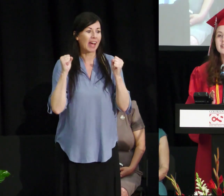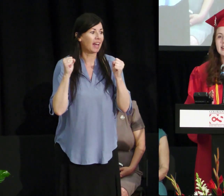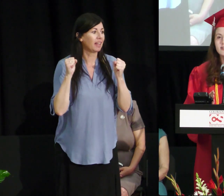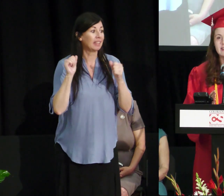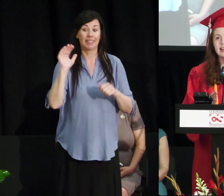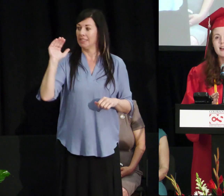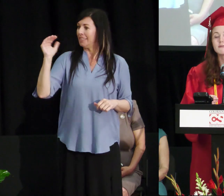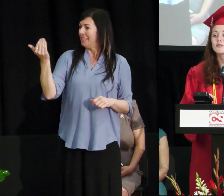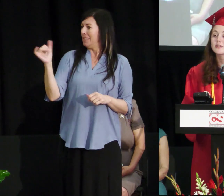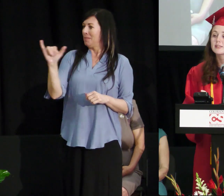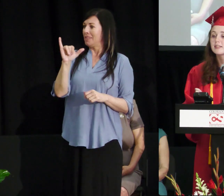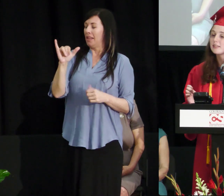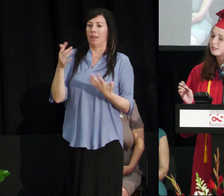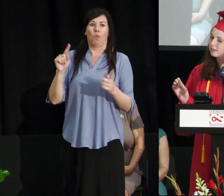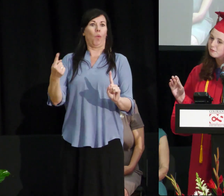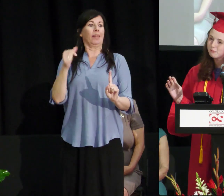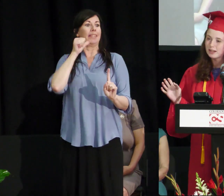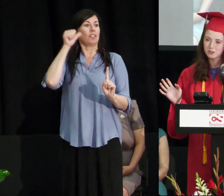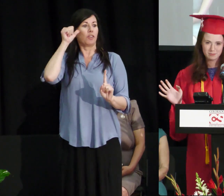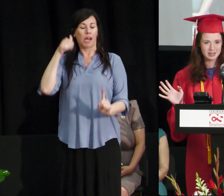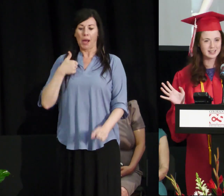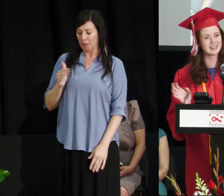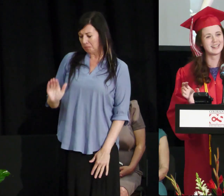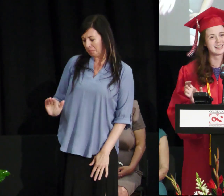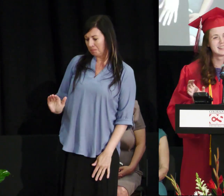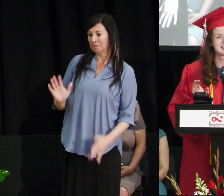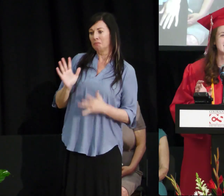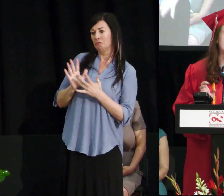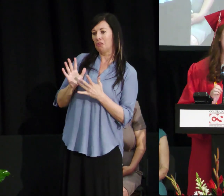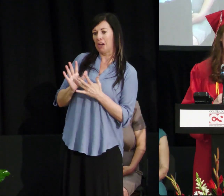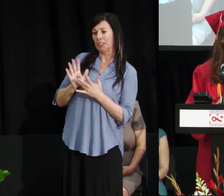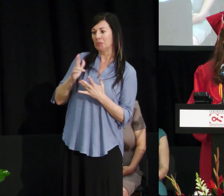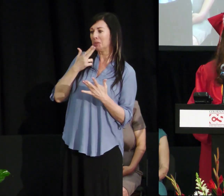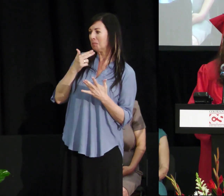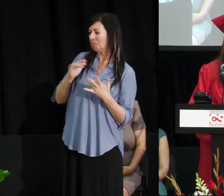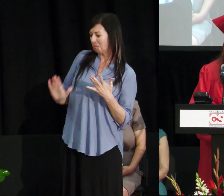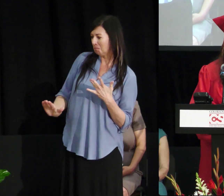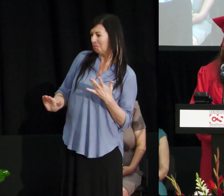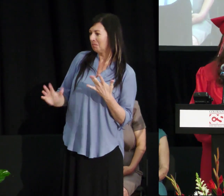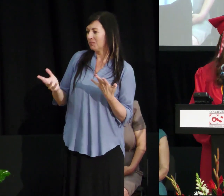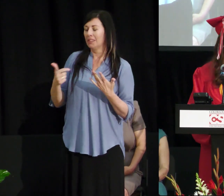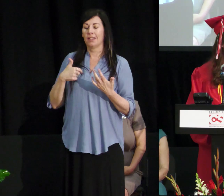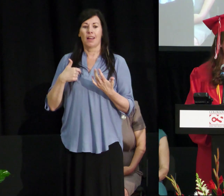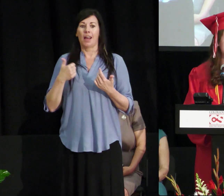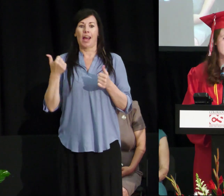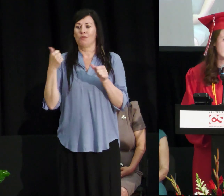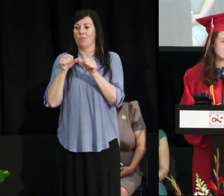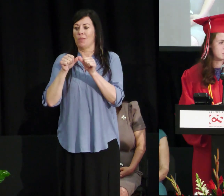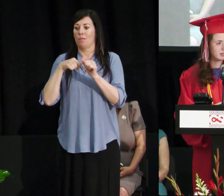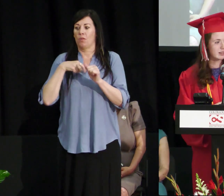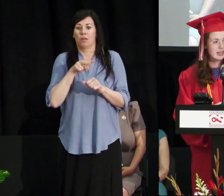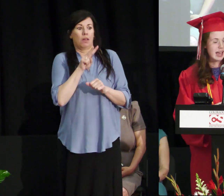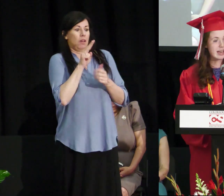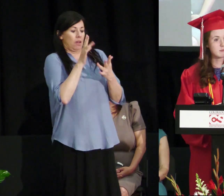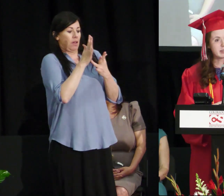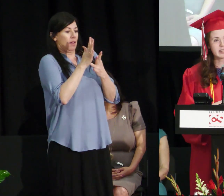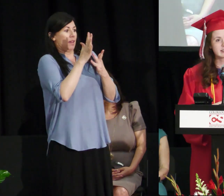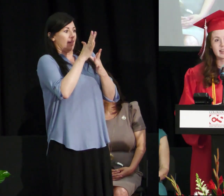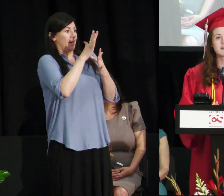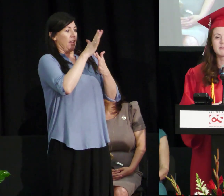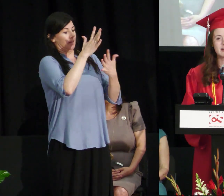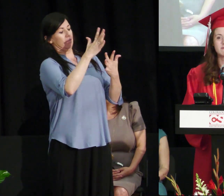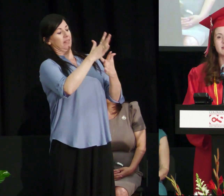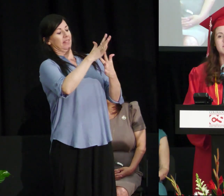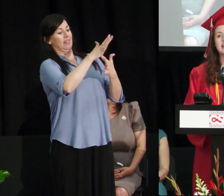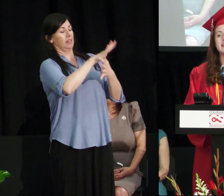like just yesterday, I was just this little freshman. I remember watching the upperclassmen and being